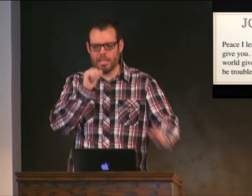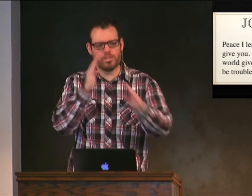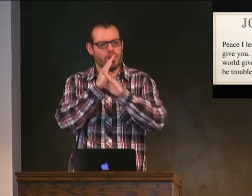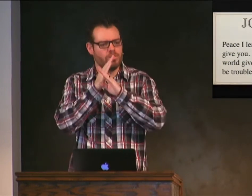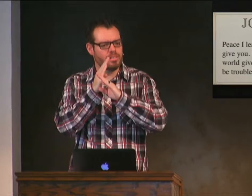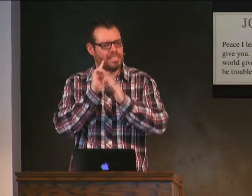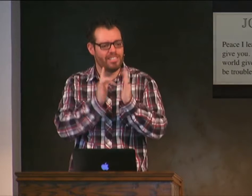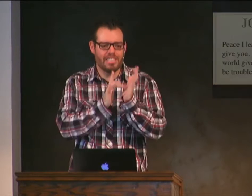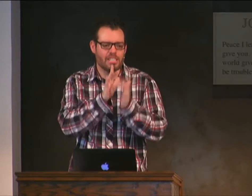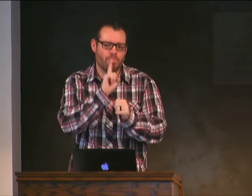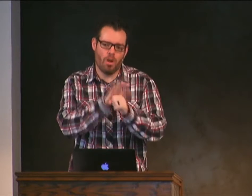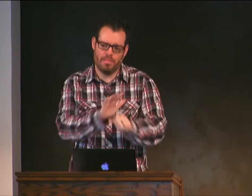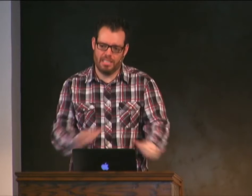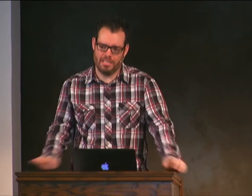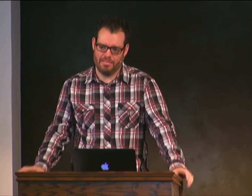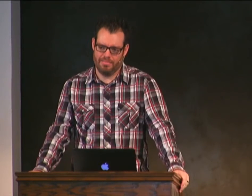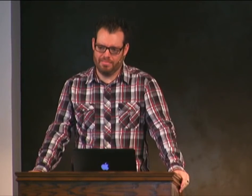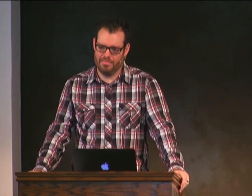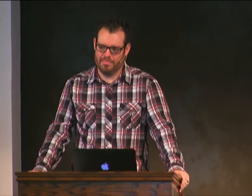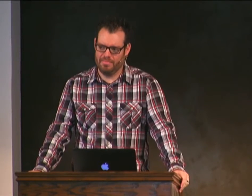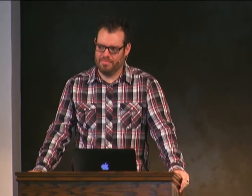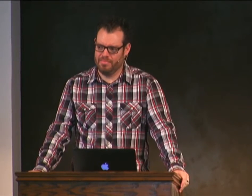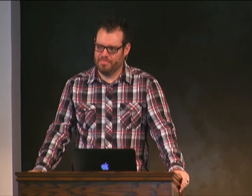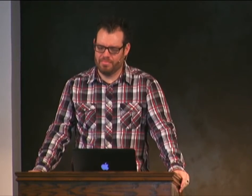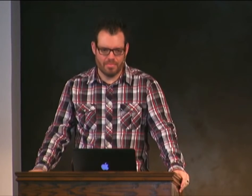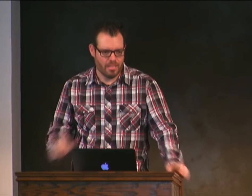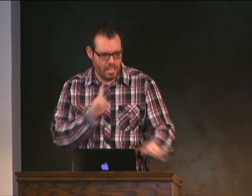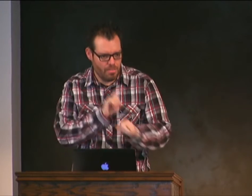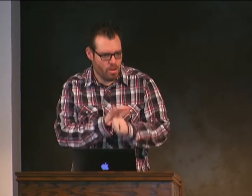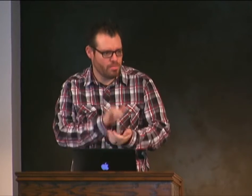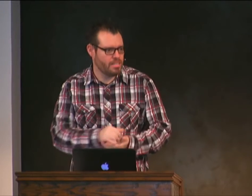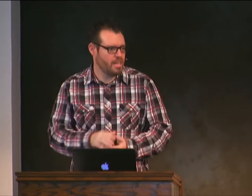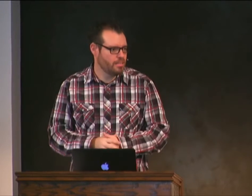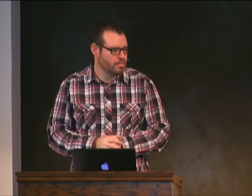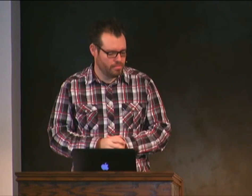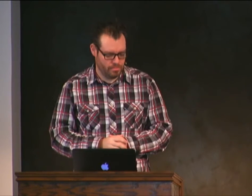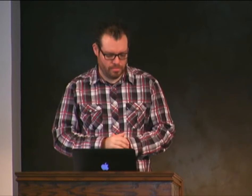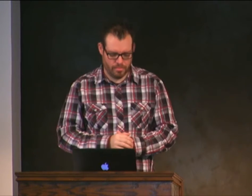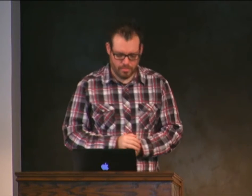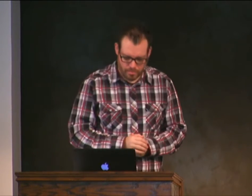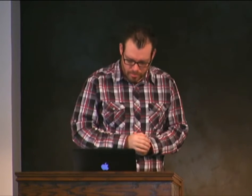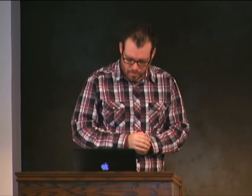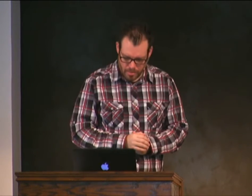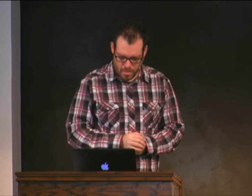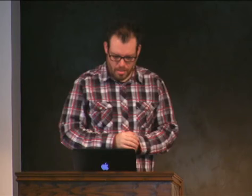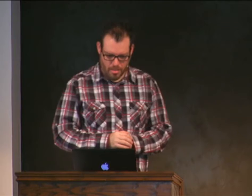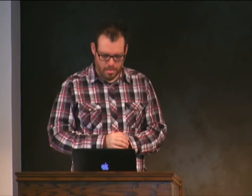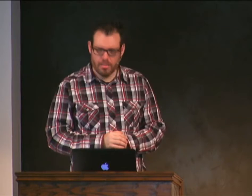So I'm not troubled because Jesus promised. He promised that.